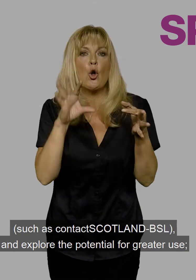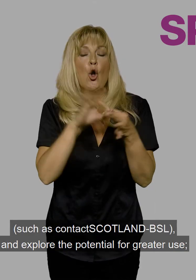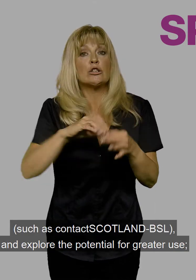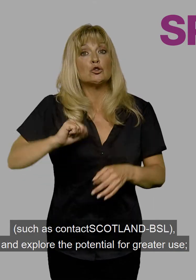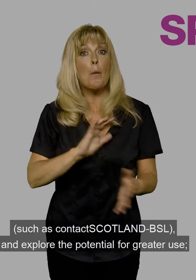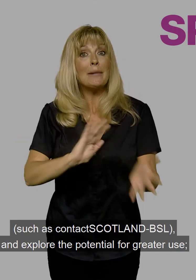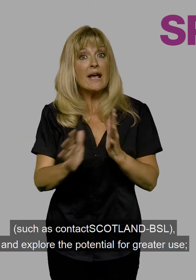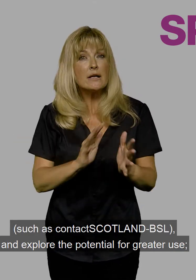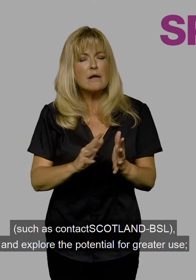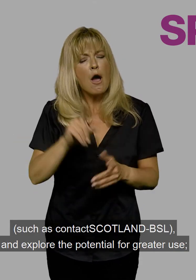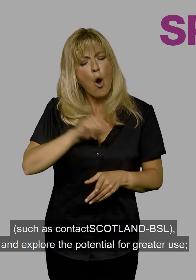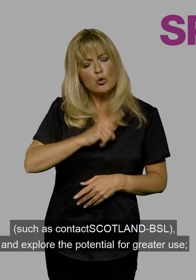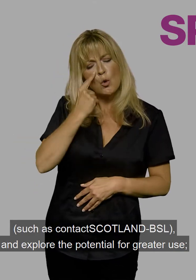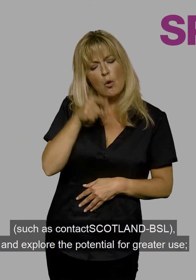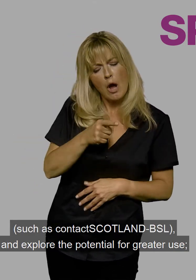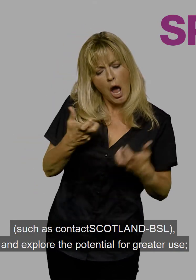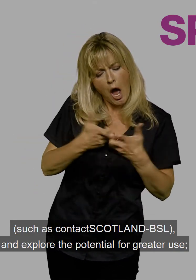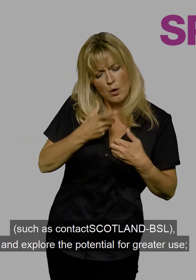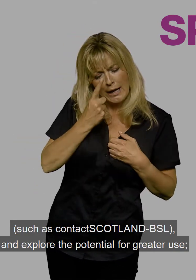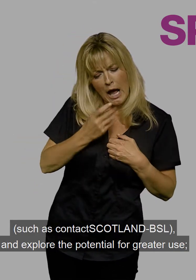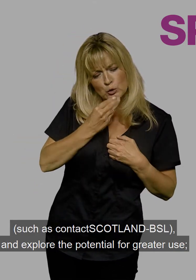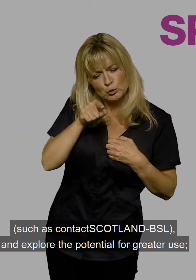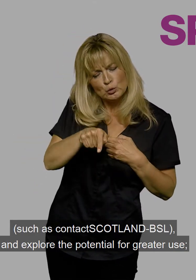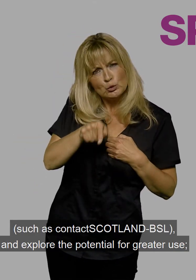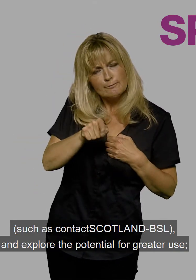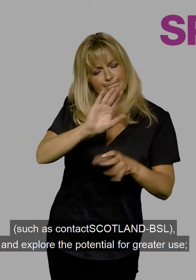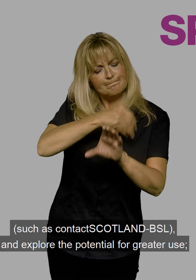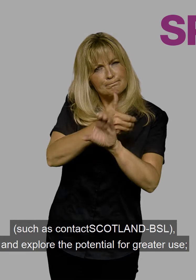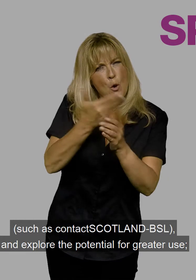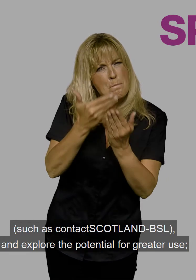Contact Scotland-BSL, and explore the potential for greater use.